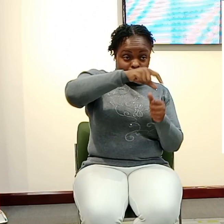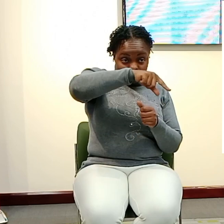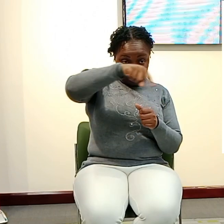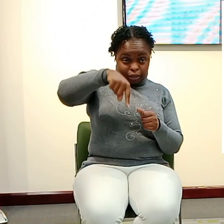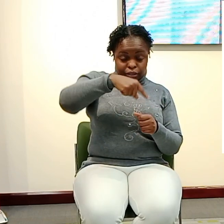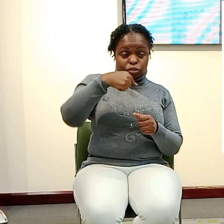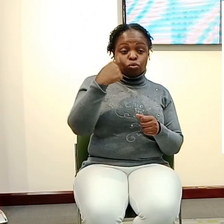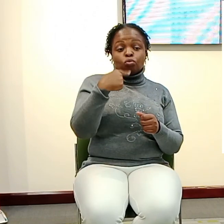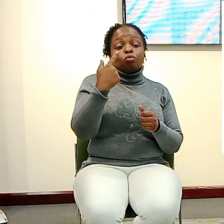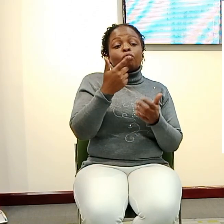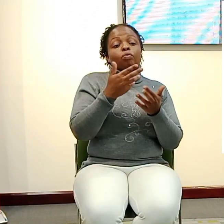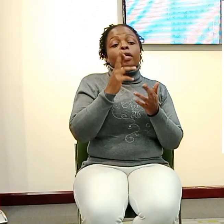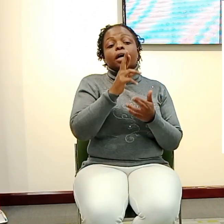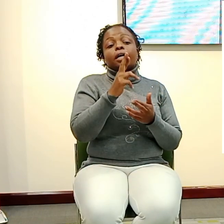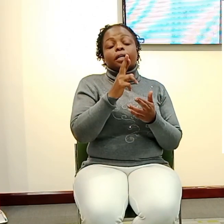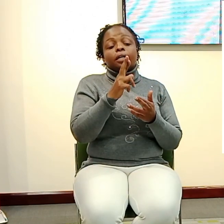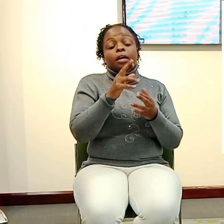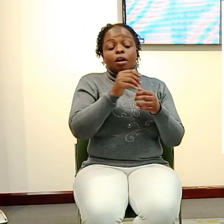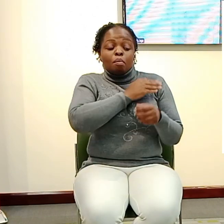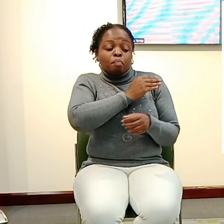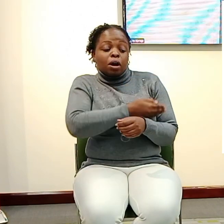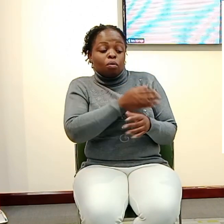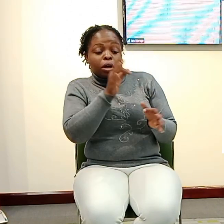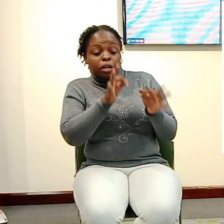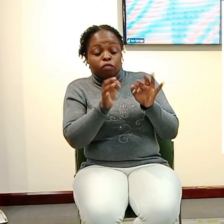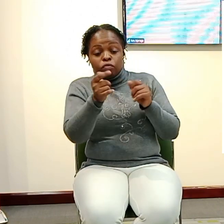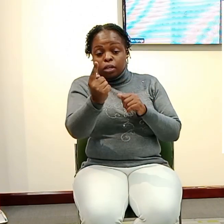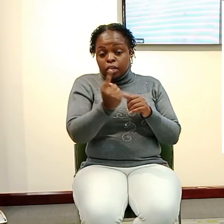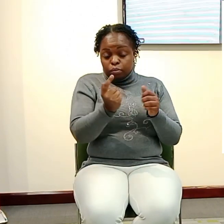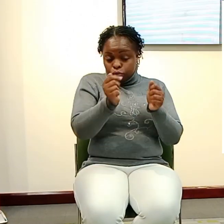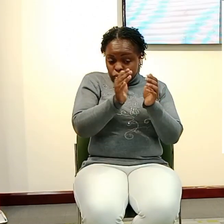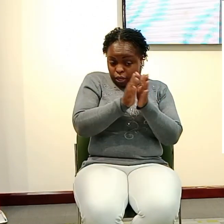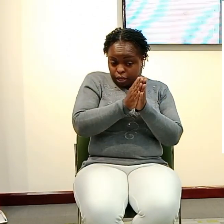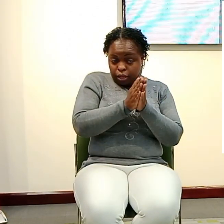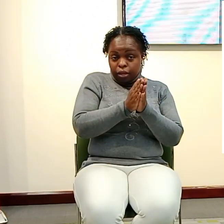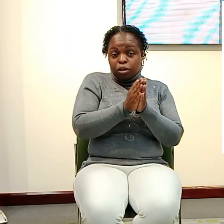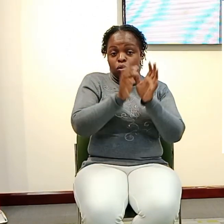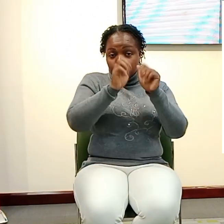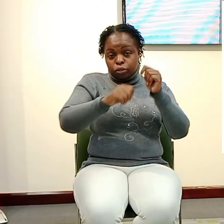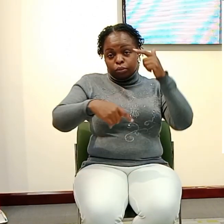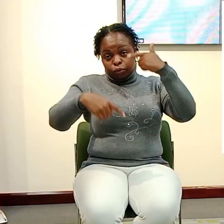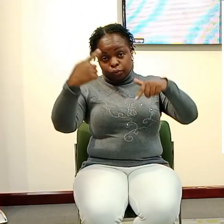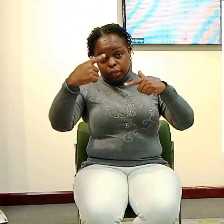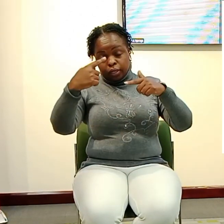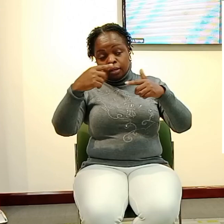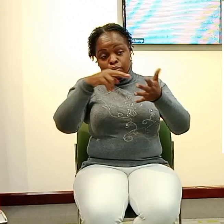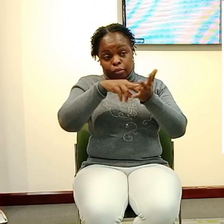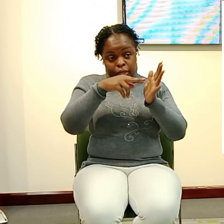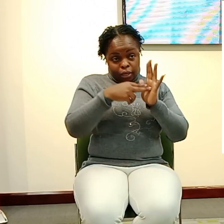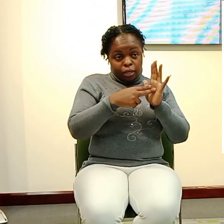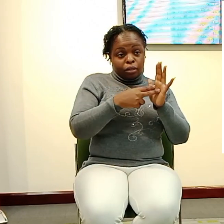power that if we came together, we are capable of achieving. And so this gathering today